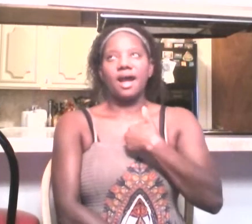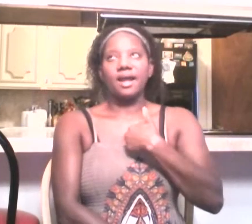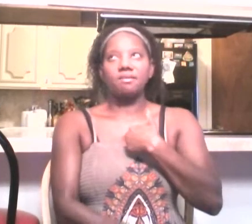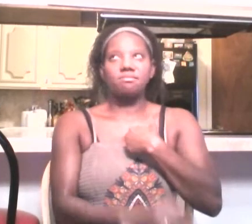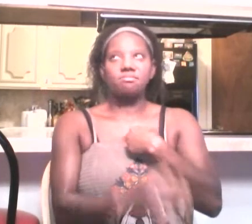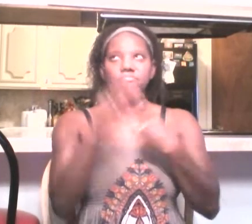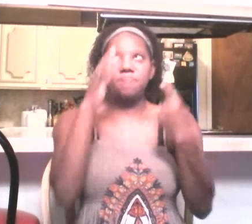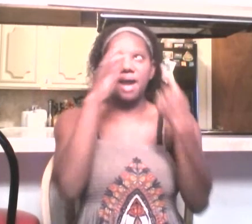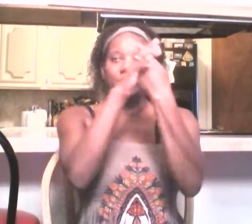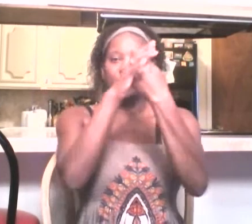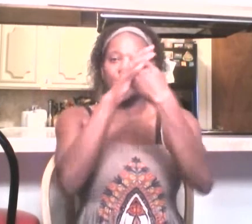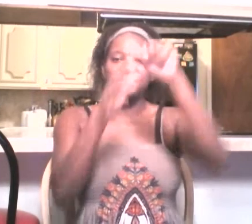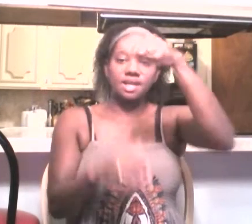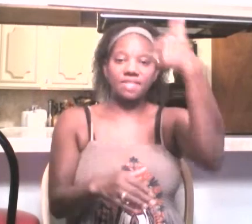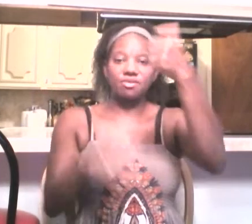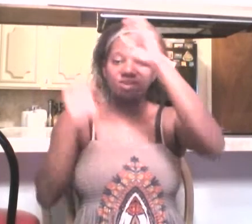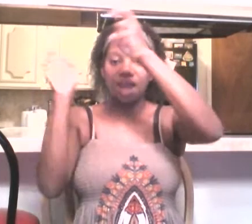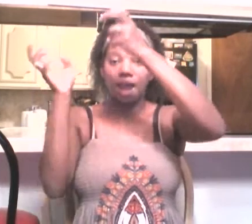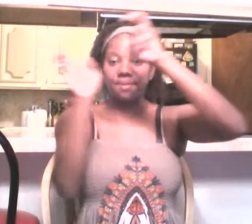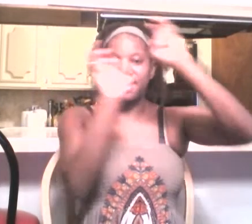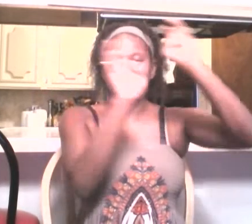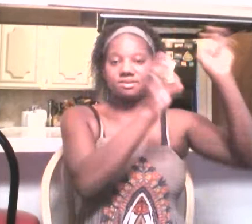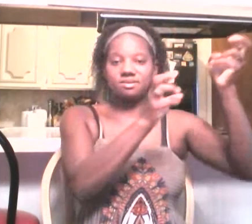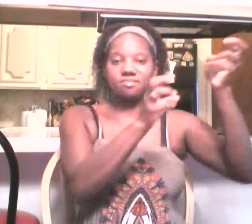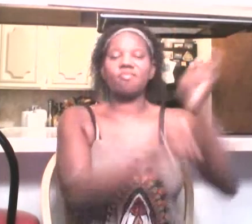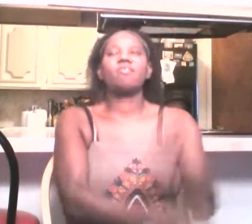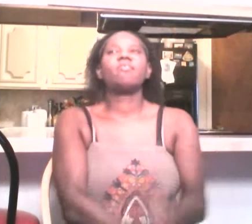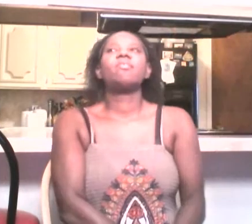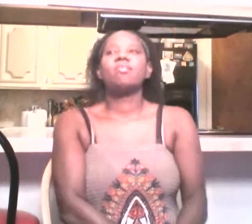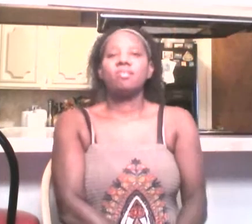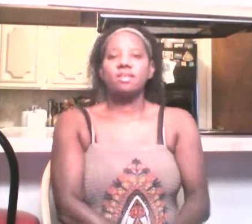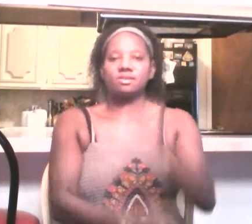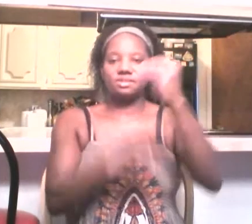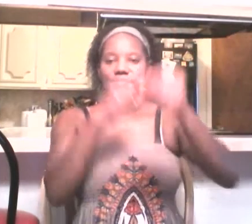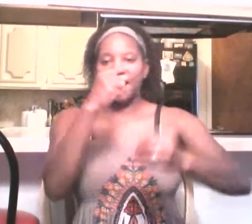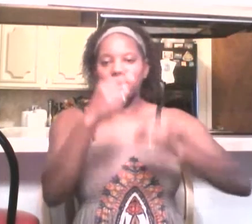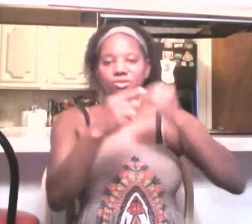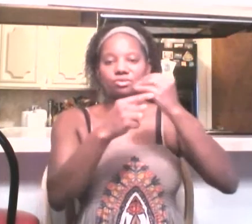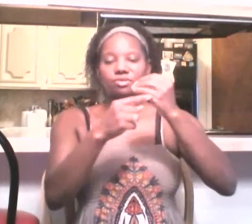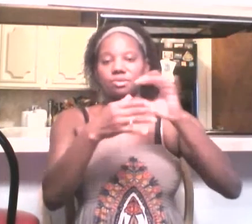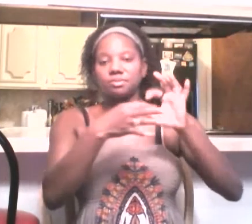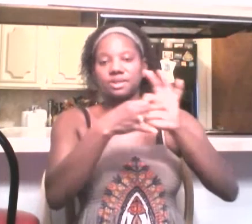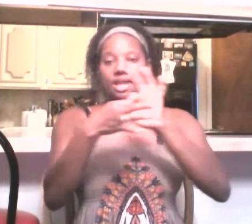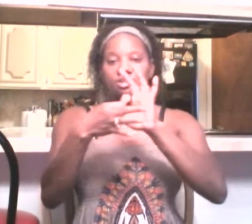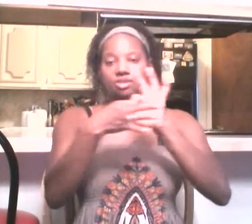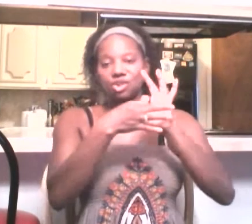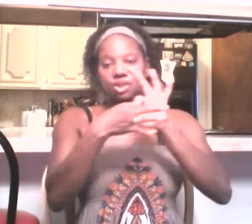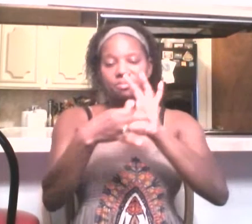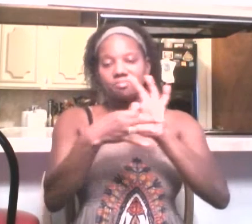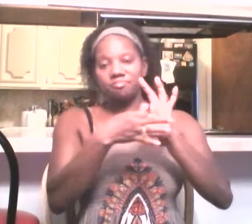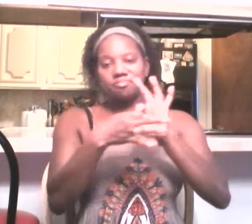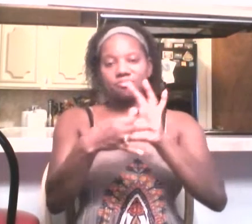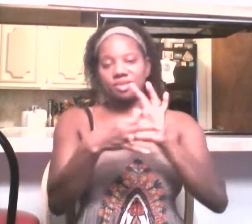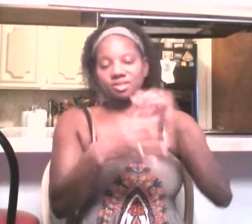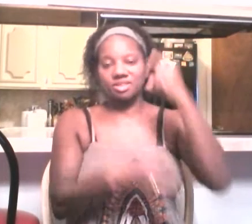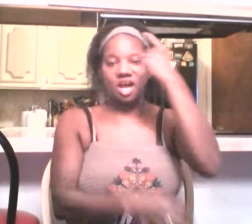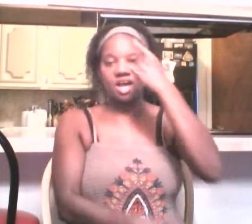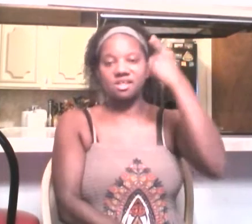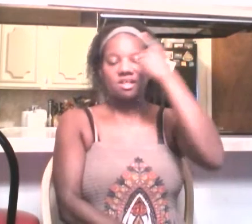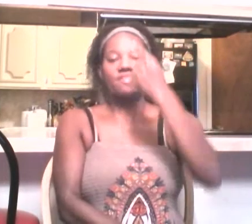I popped up with another topic. It's about relationship, and thought that